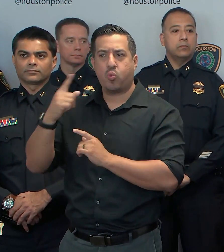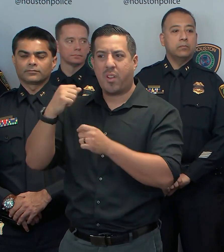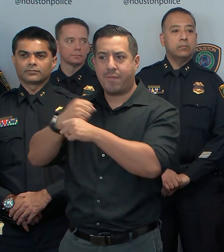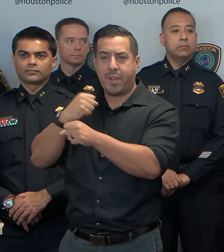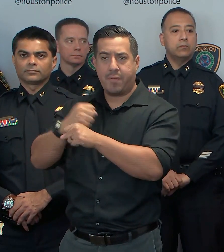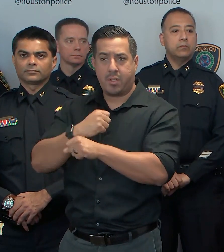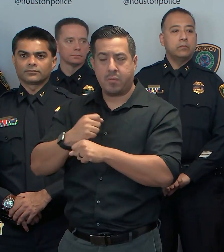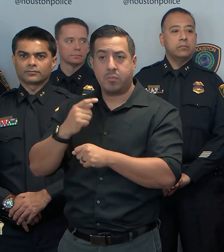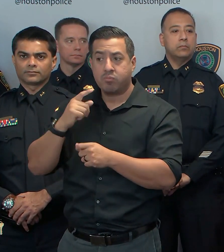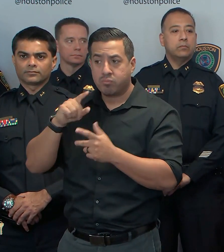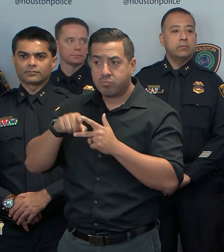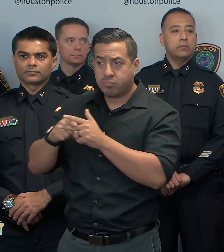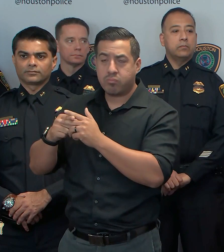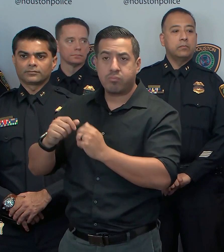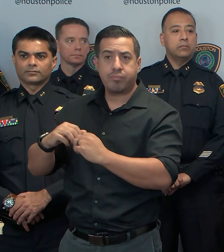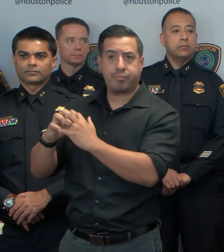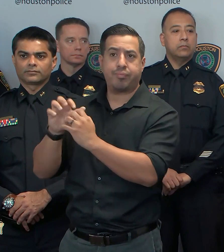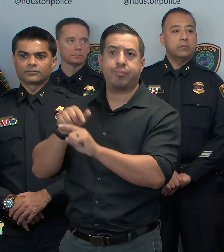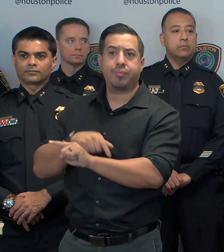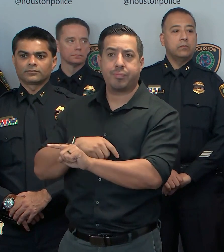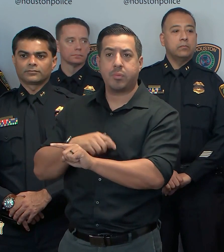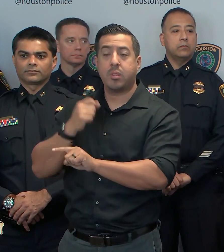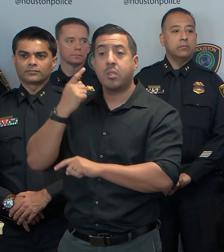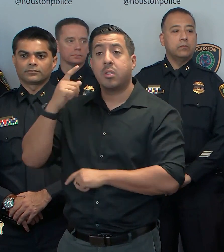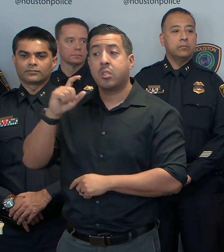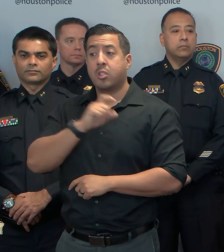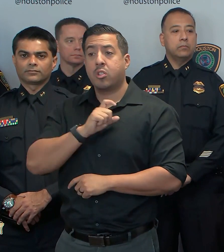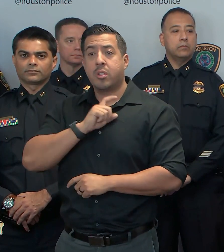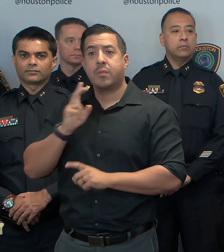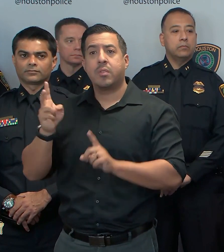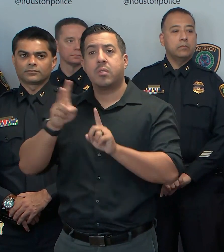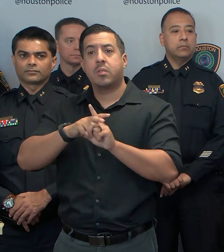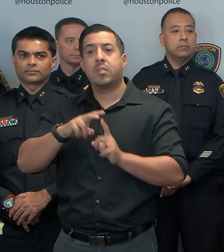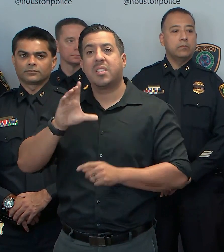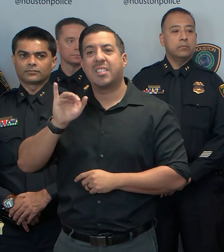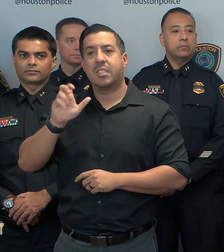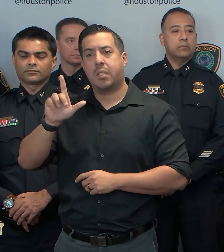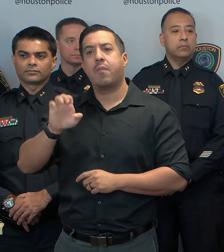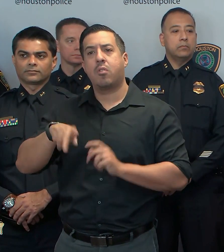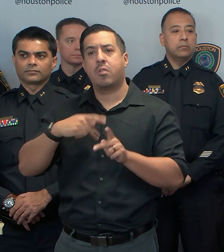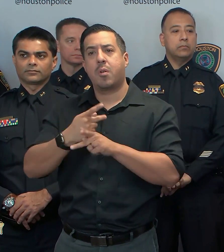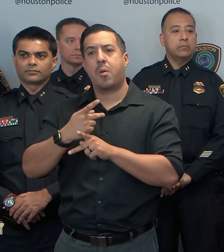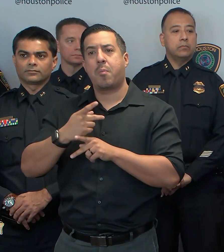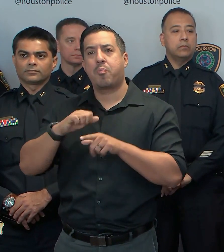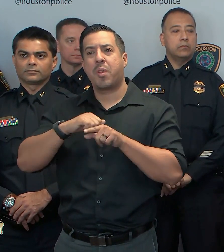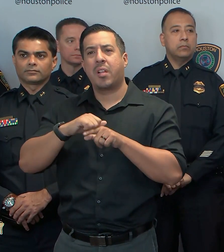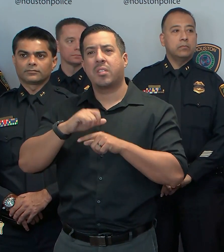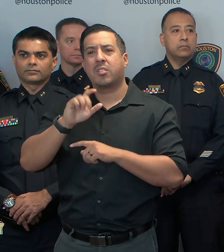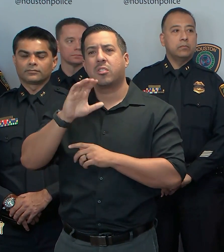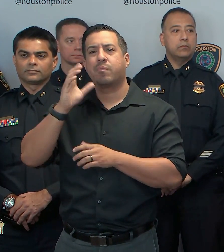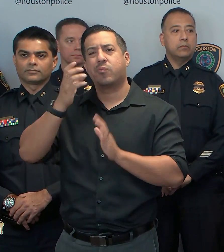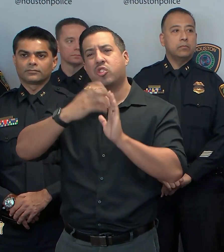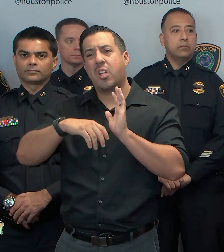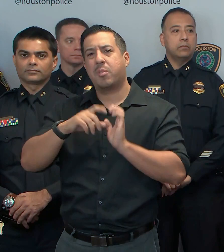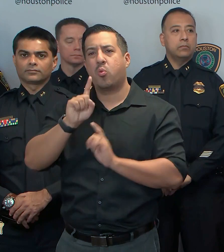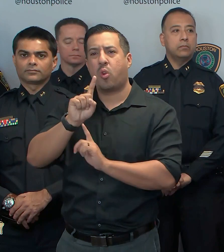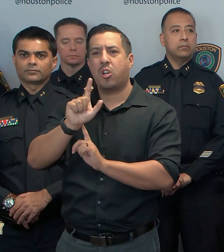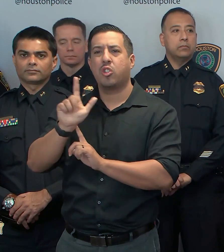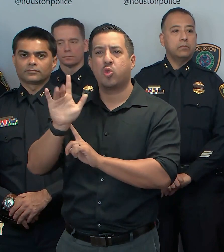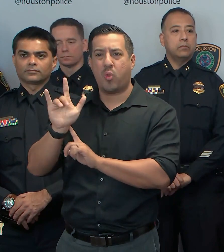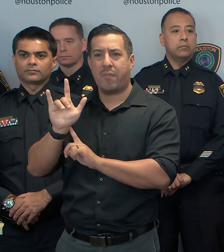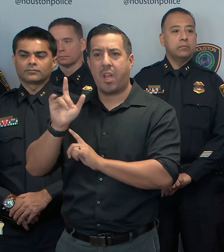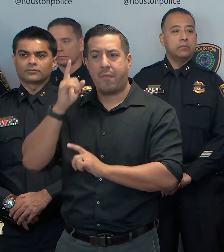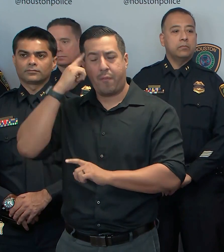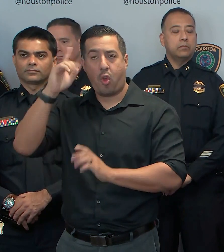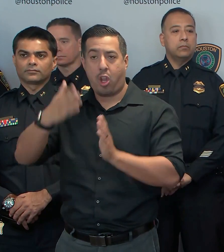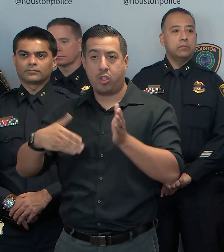at Spivey's. The City of Houston filed a Texas Civil Practice and Remedies Code Chapter 125 common nuisance